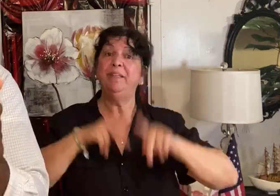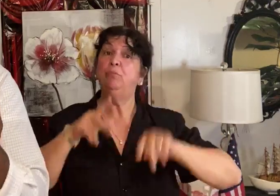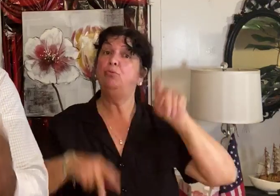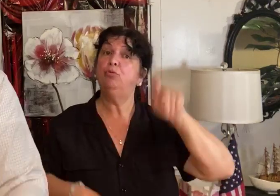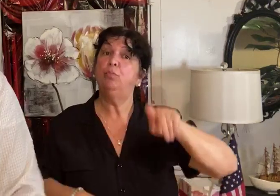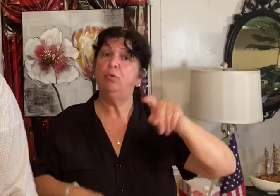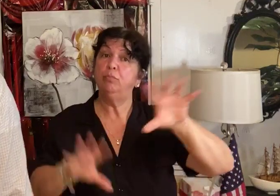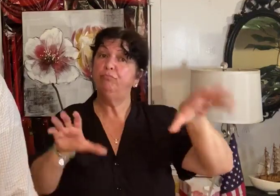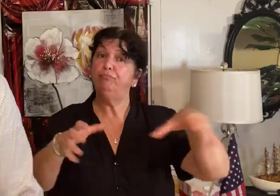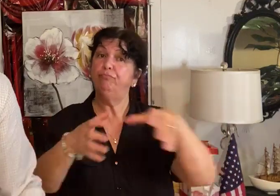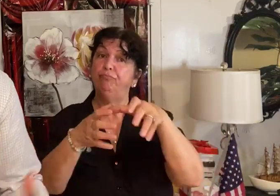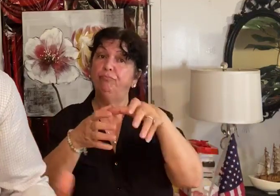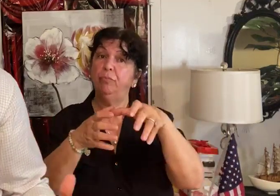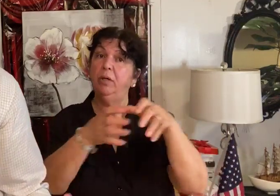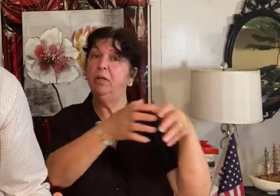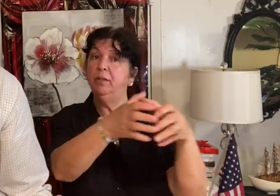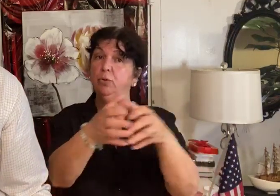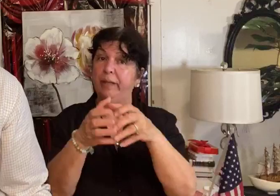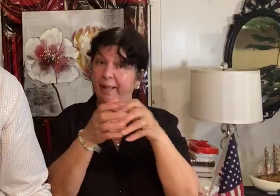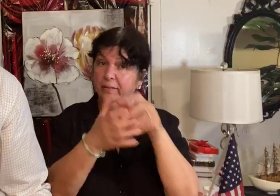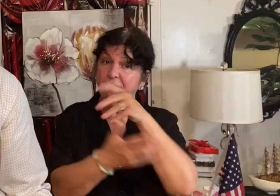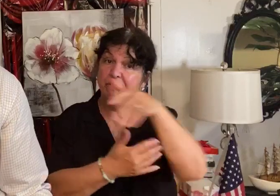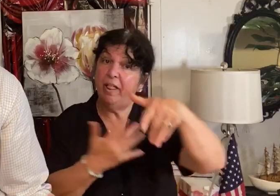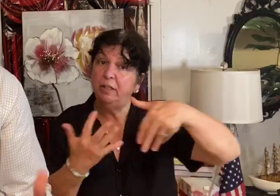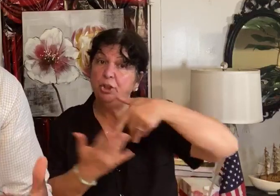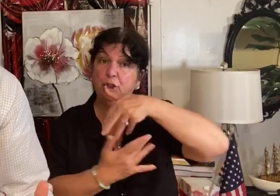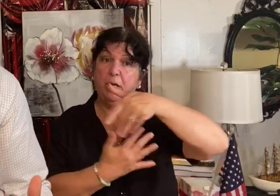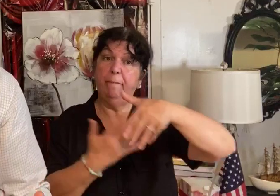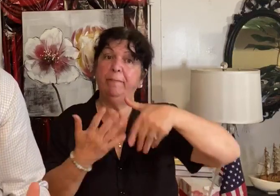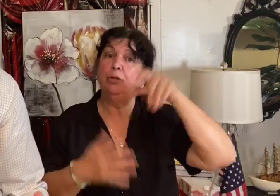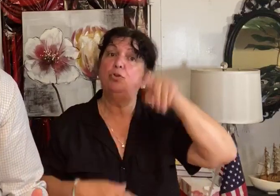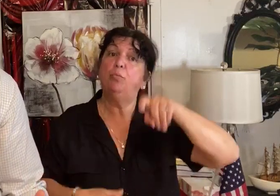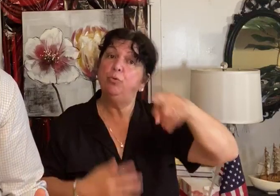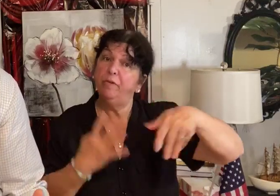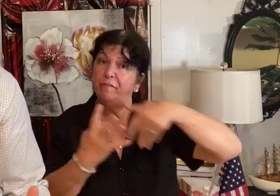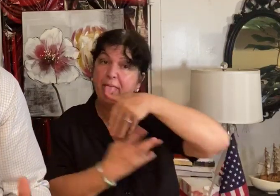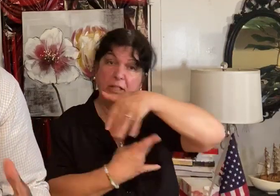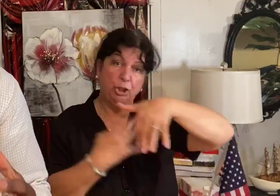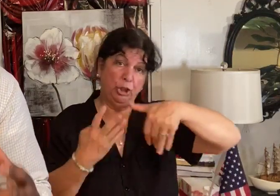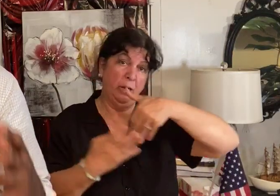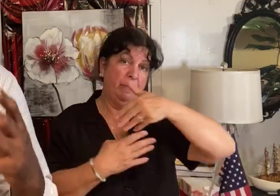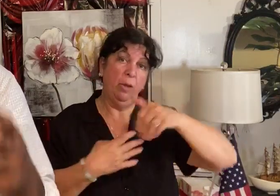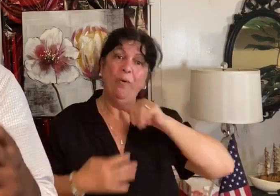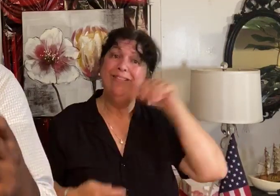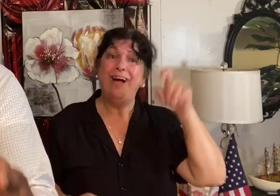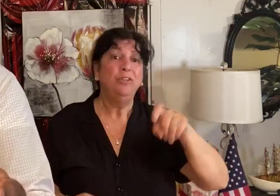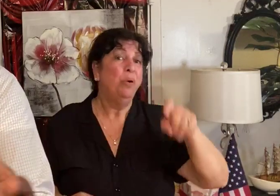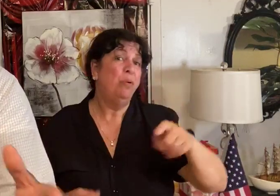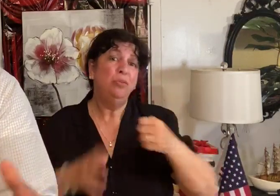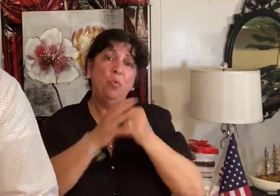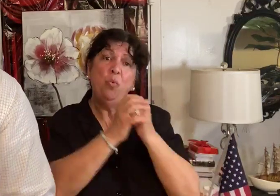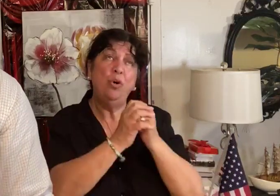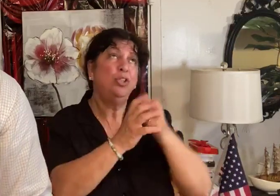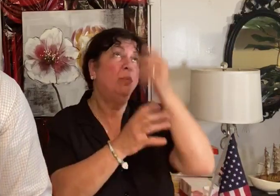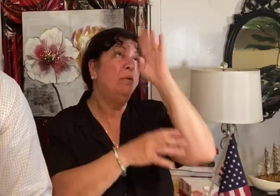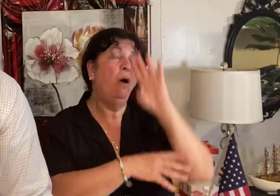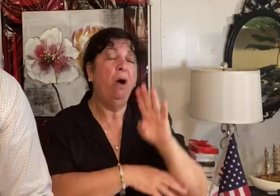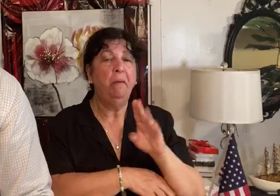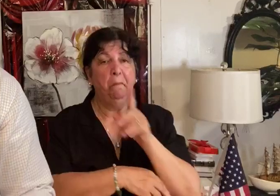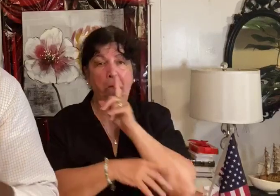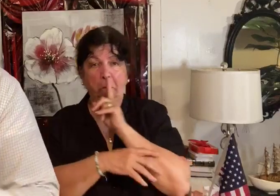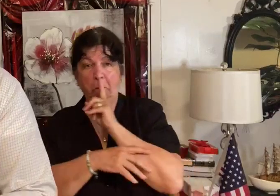supposed to get together and fellowship. We're supposed to fellowship. We're not supposed to worship God in a